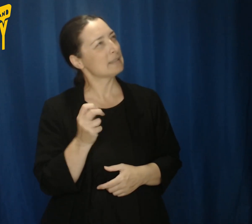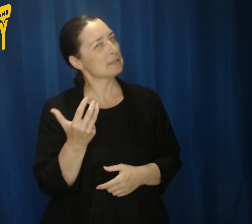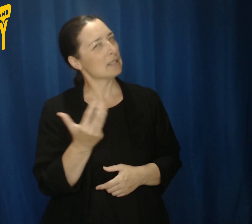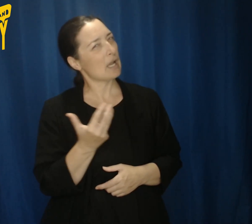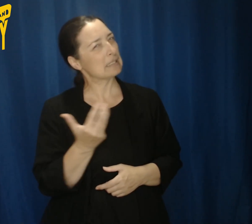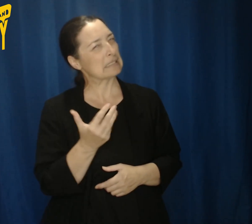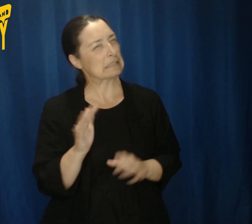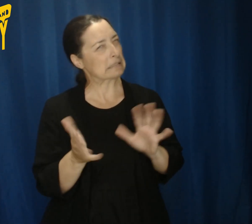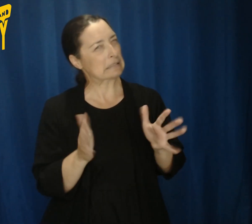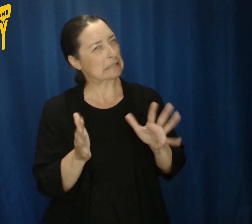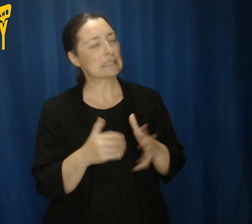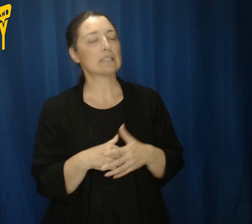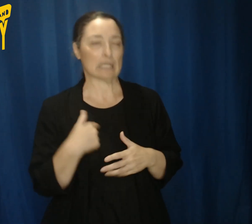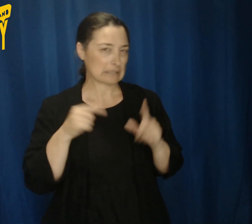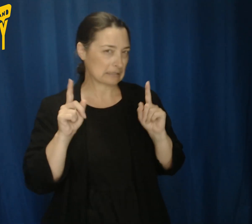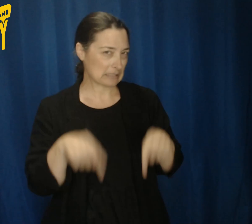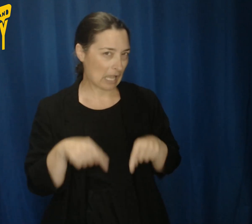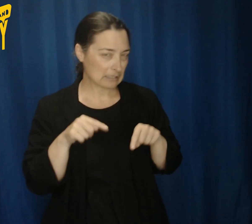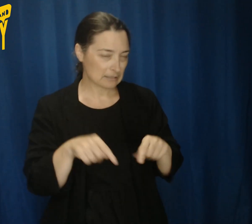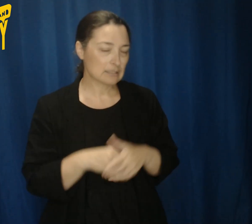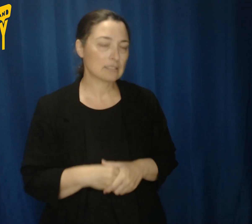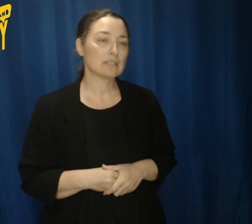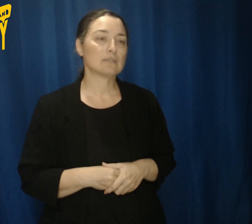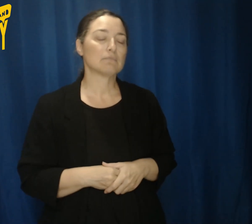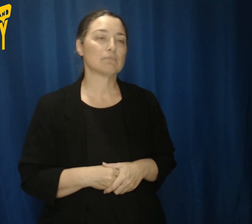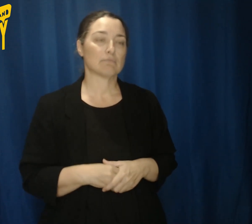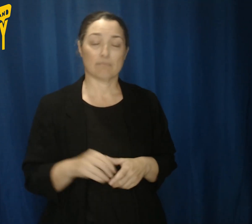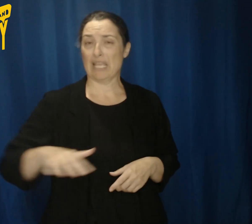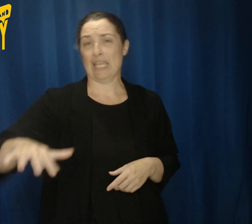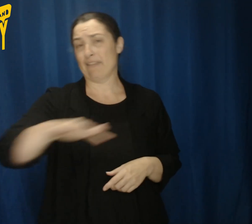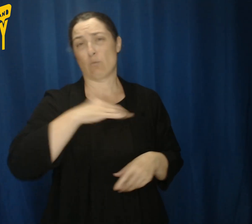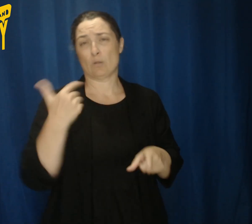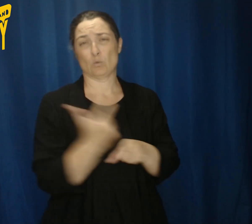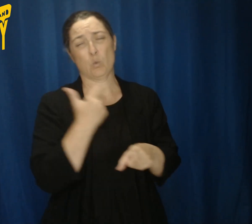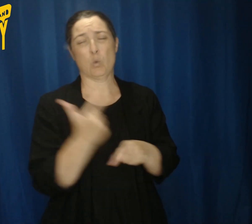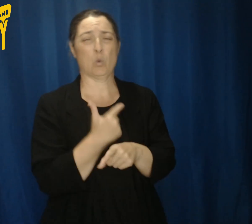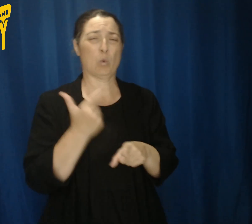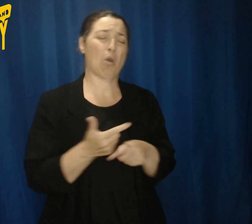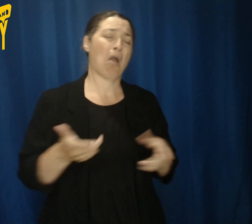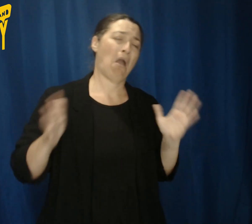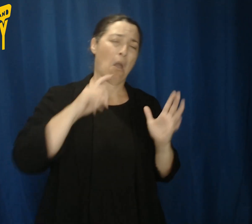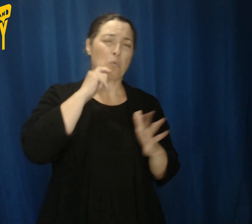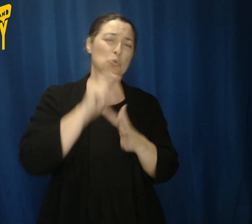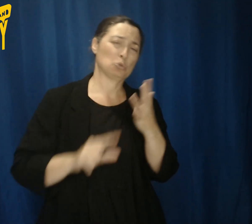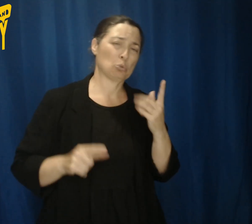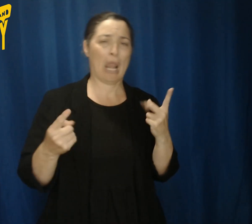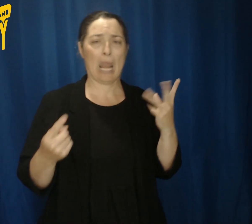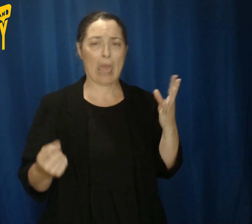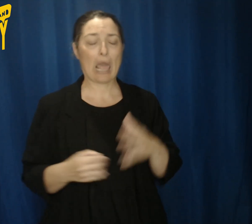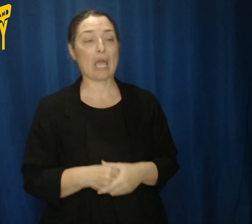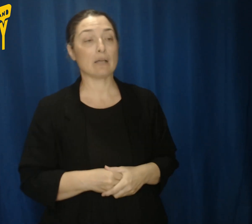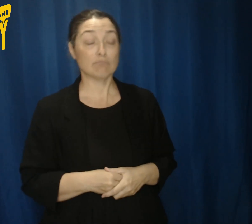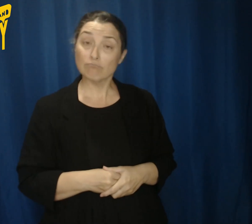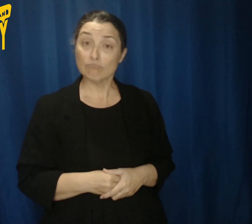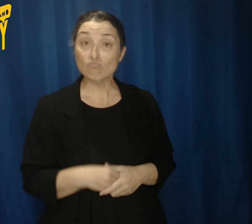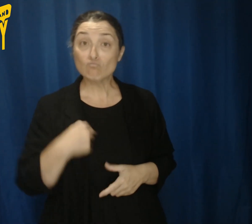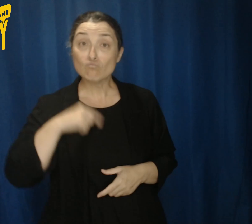it started. And, you know, everyone's full of talk. Yeah, we'll do this, we'll do that. And I'm like, no, we're going to do it. Mm-hmm. And